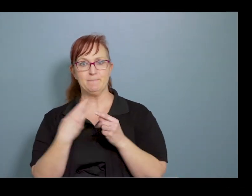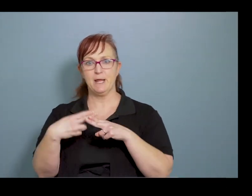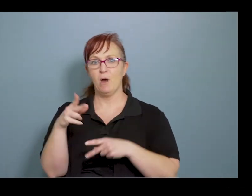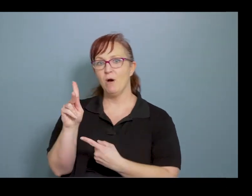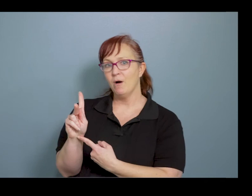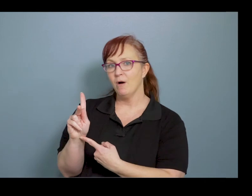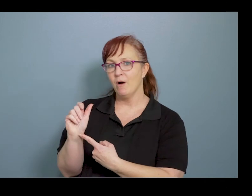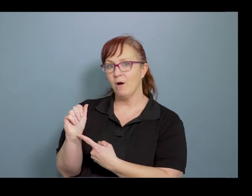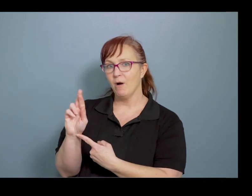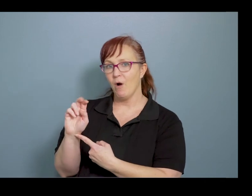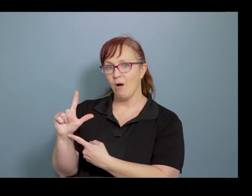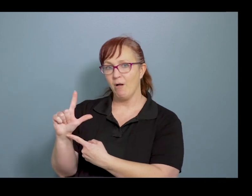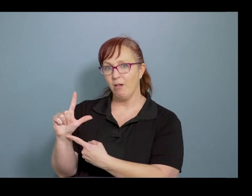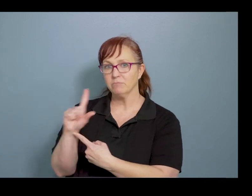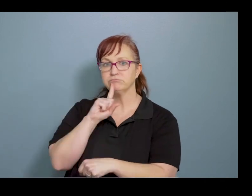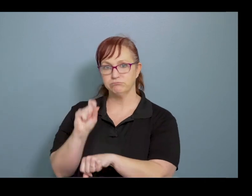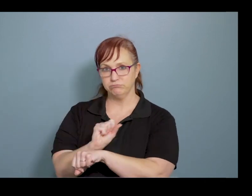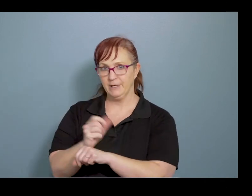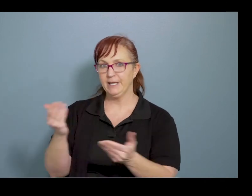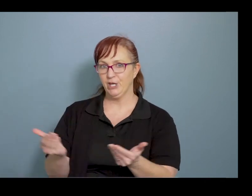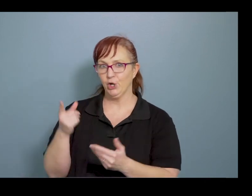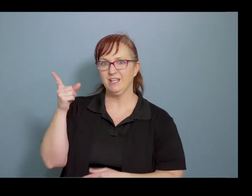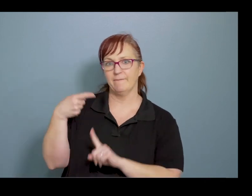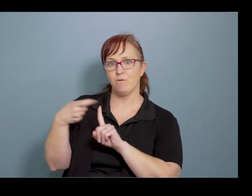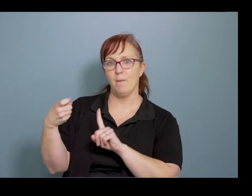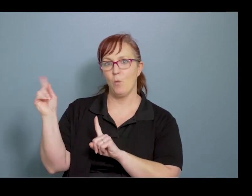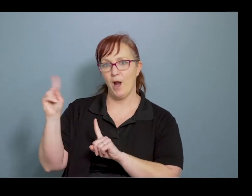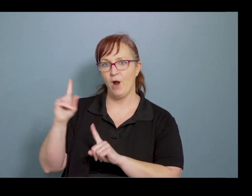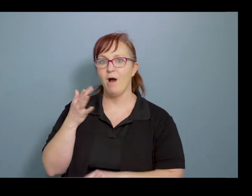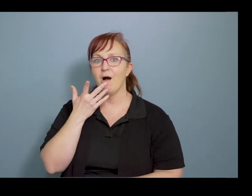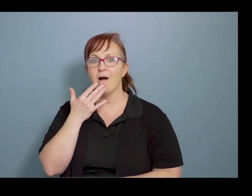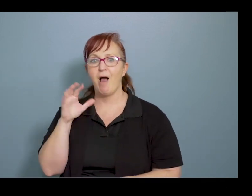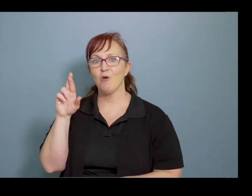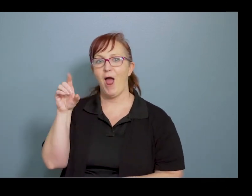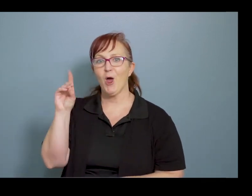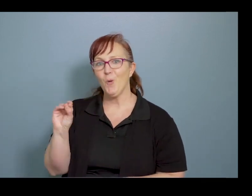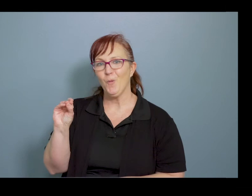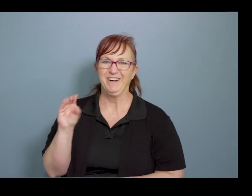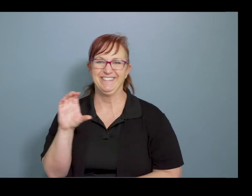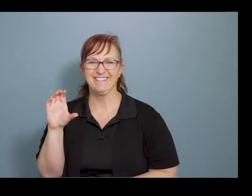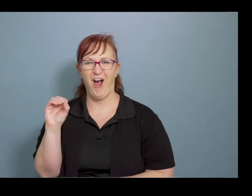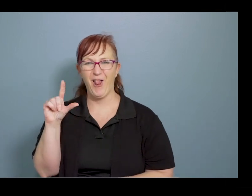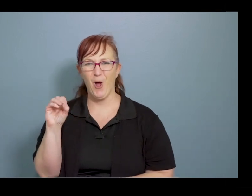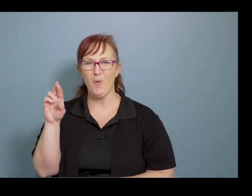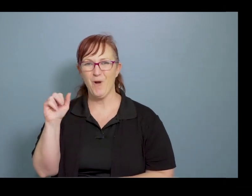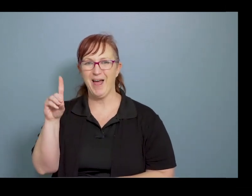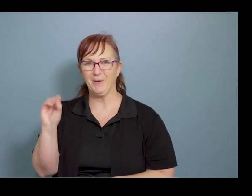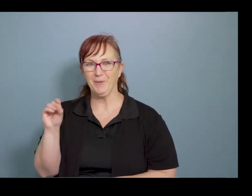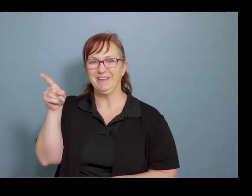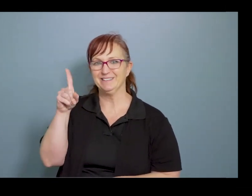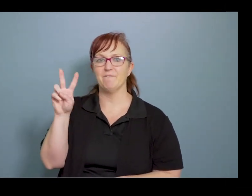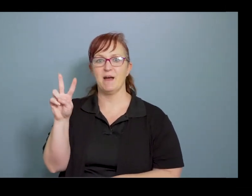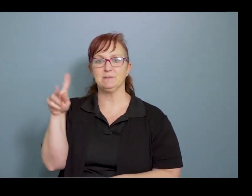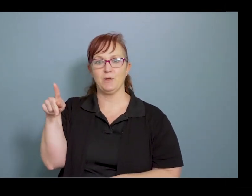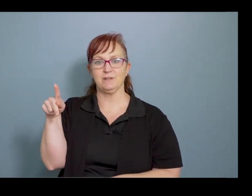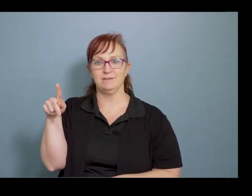Carl is actually physically here with us now. He comes from Colorado, and most recently as the Vice President